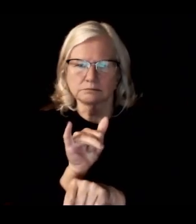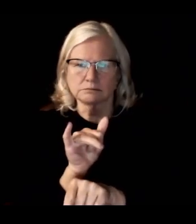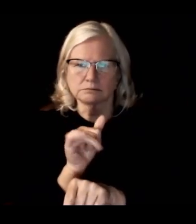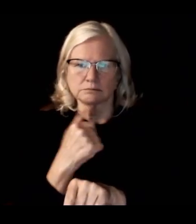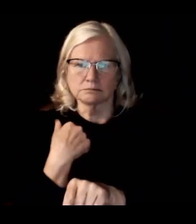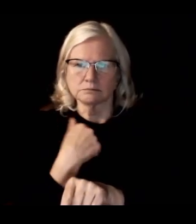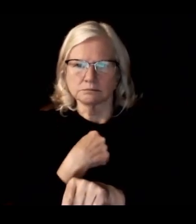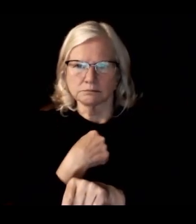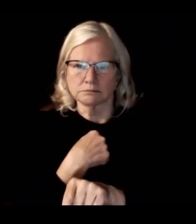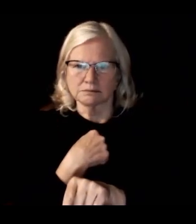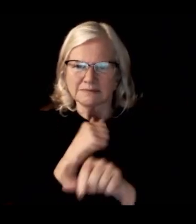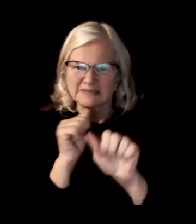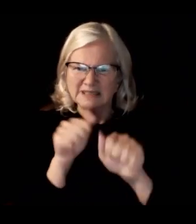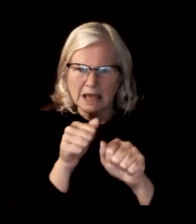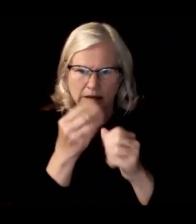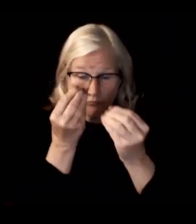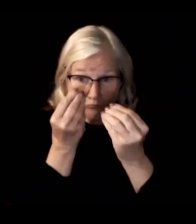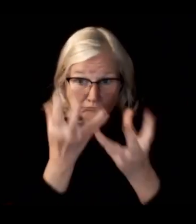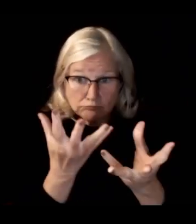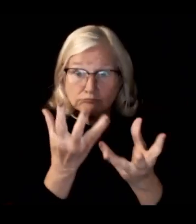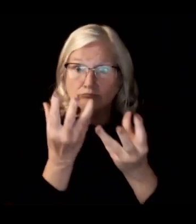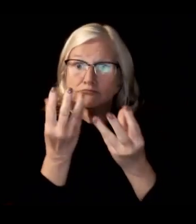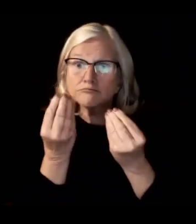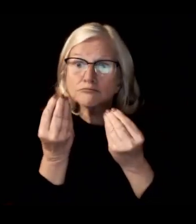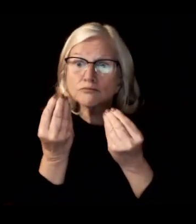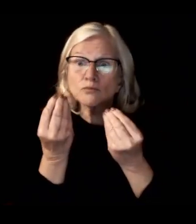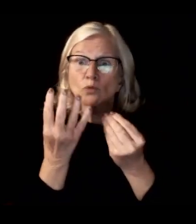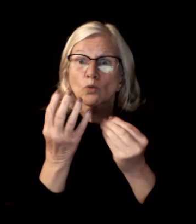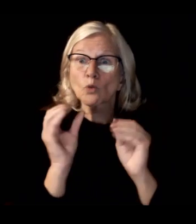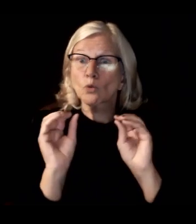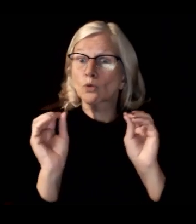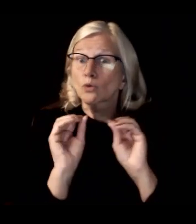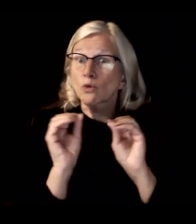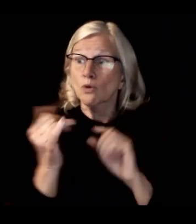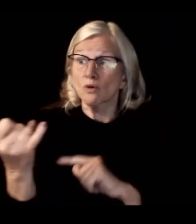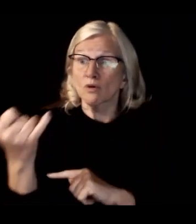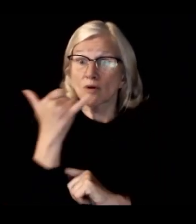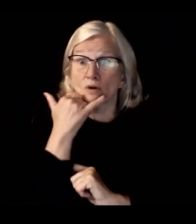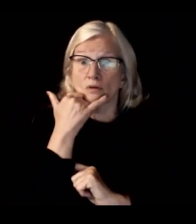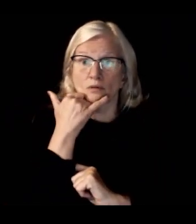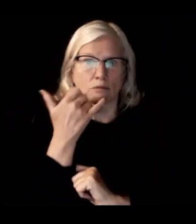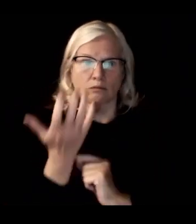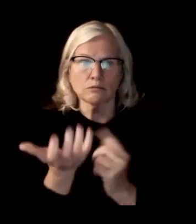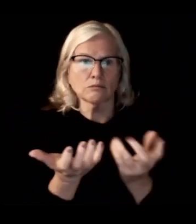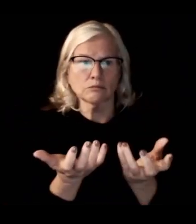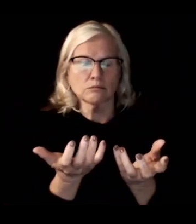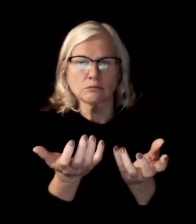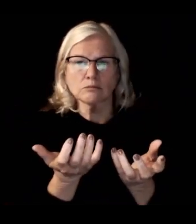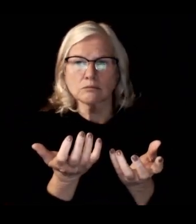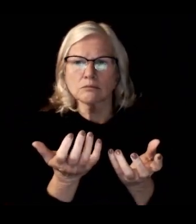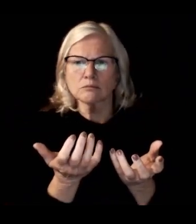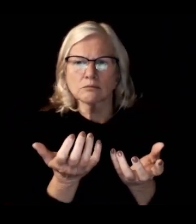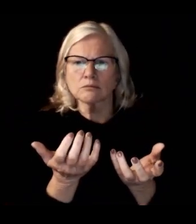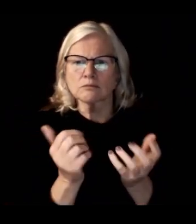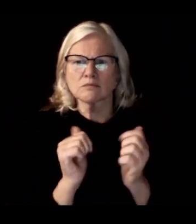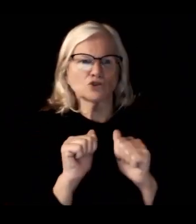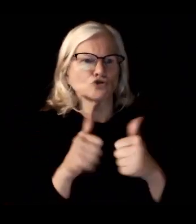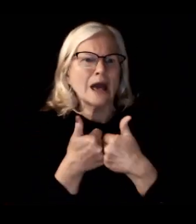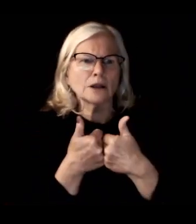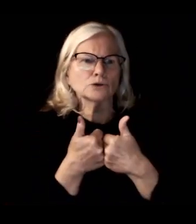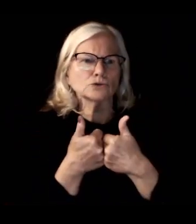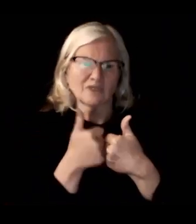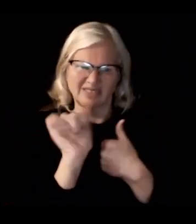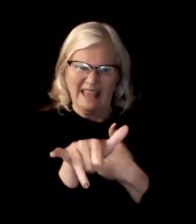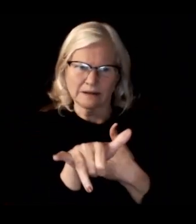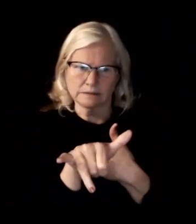those efforts. If people don't pick up their phone, that's a challenge. And one of the more recent challenges that we're facing is that